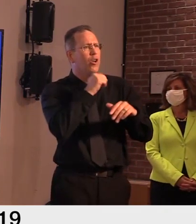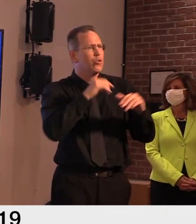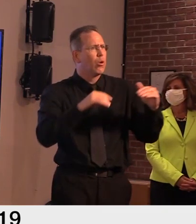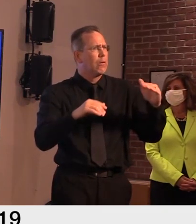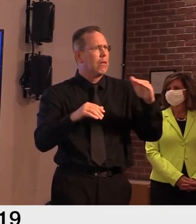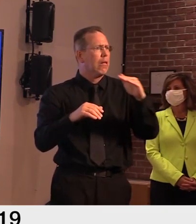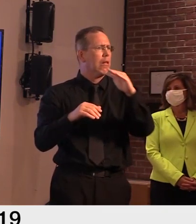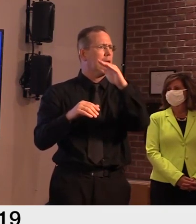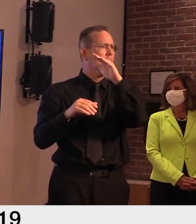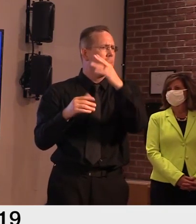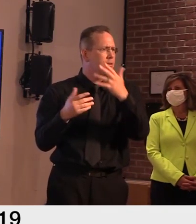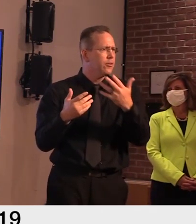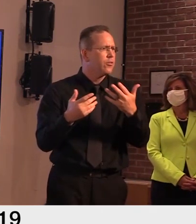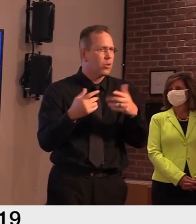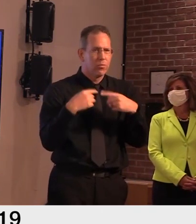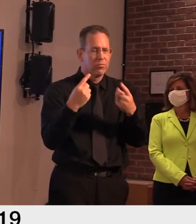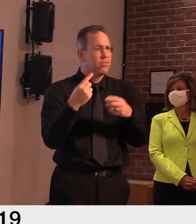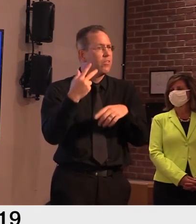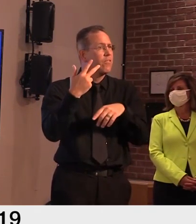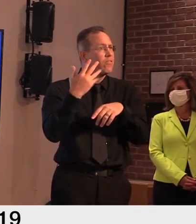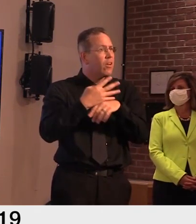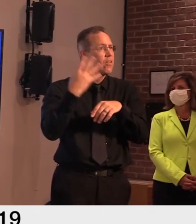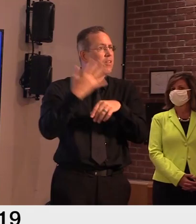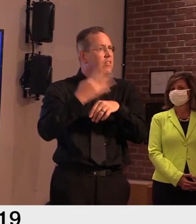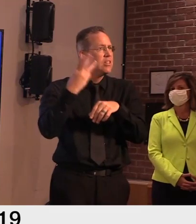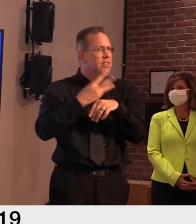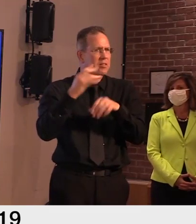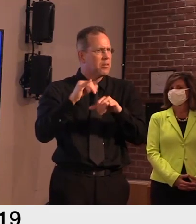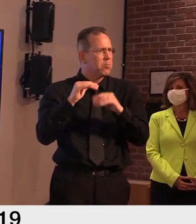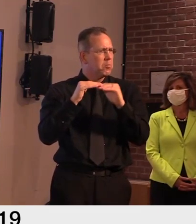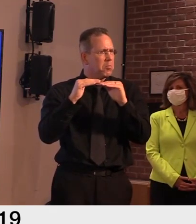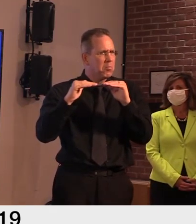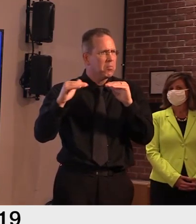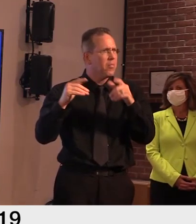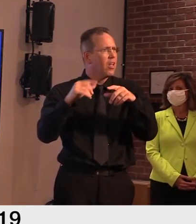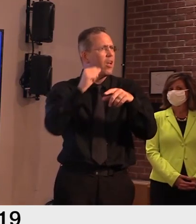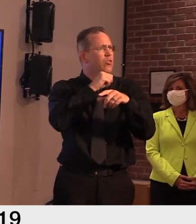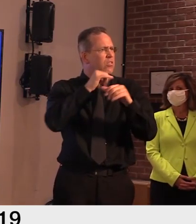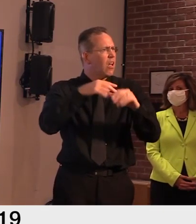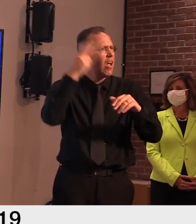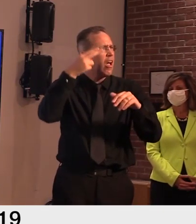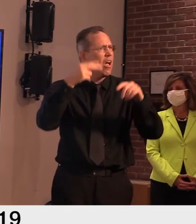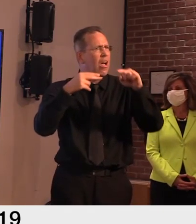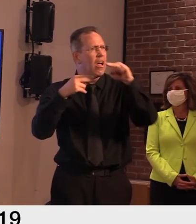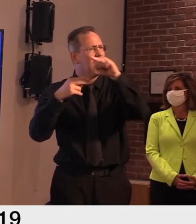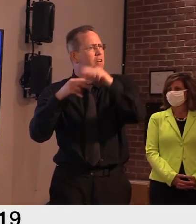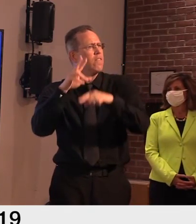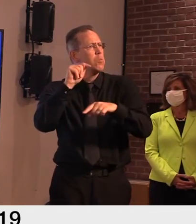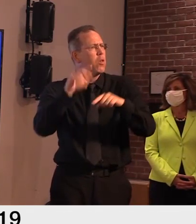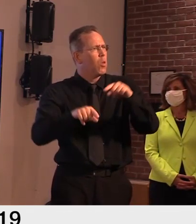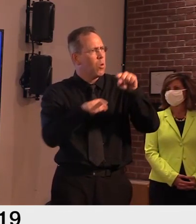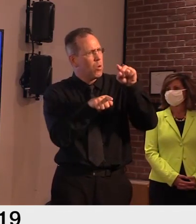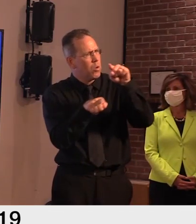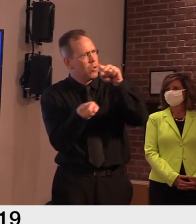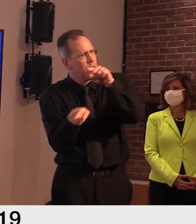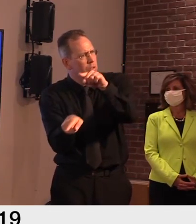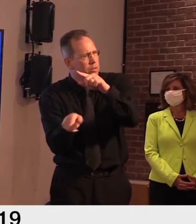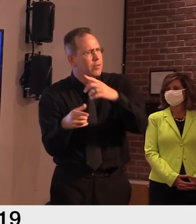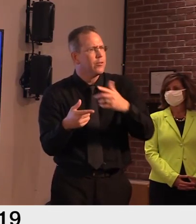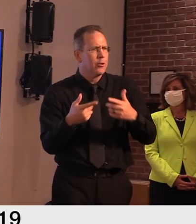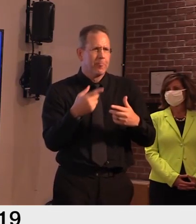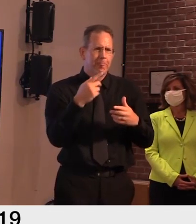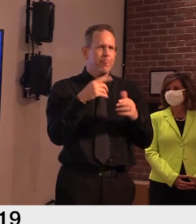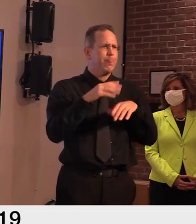that would be a cause for concern for us. We see that our growth rate has trended down over the week. We would be concerned about a sustained growth